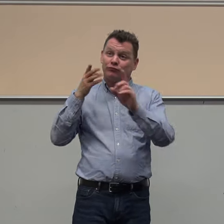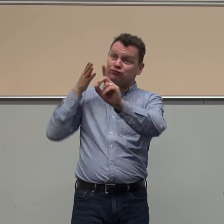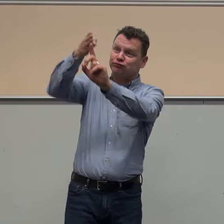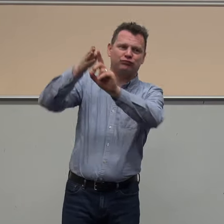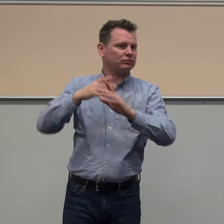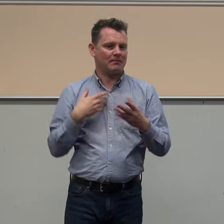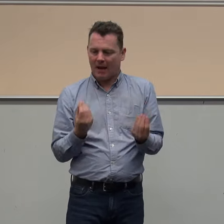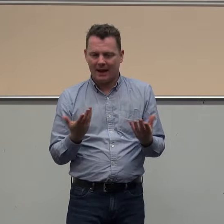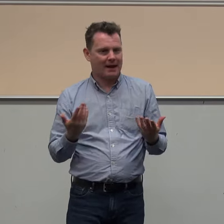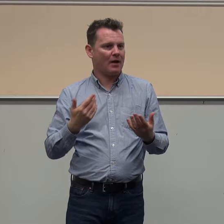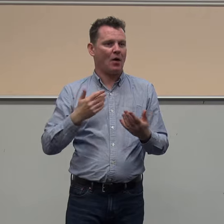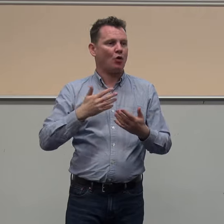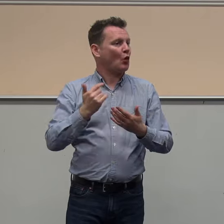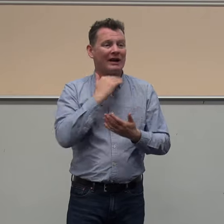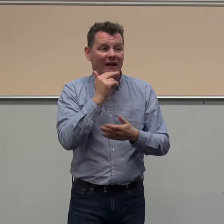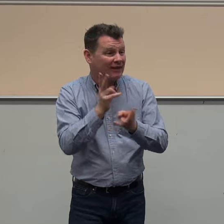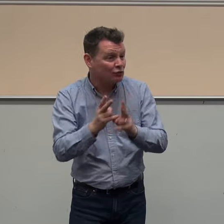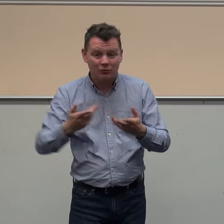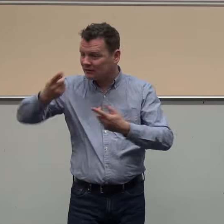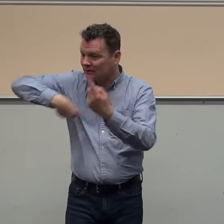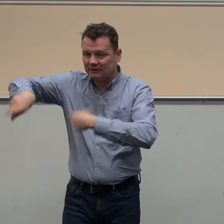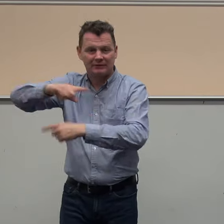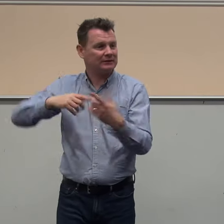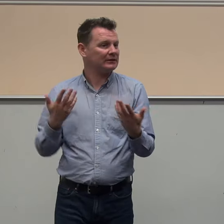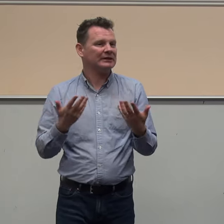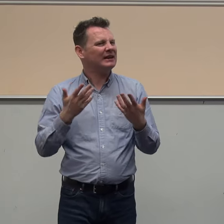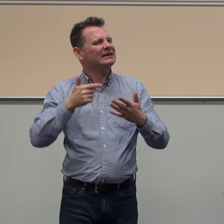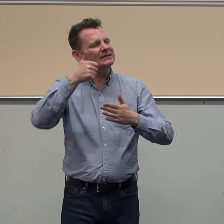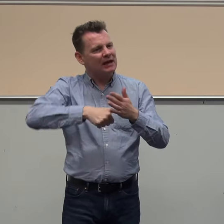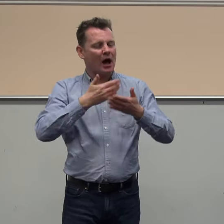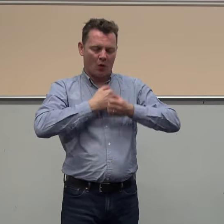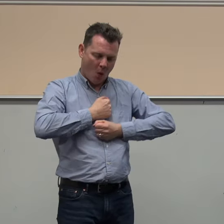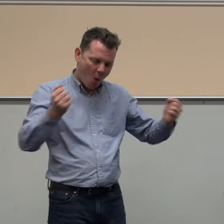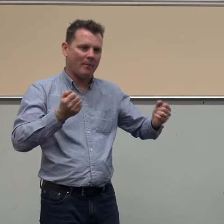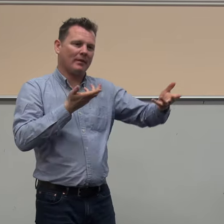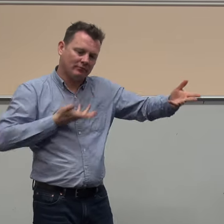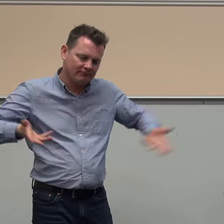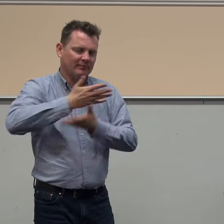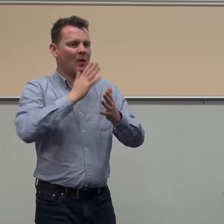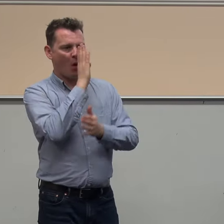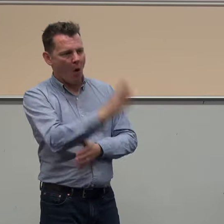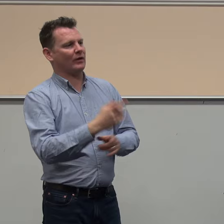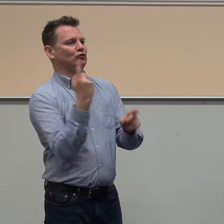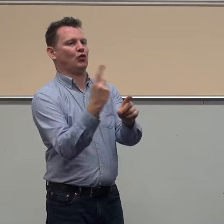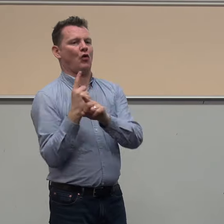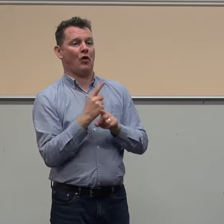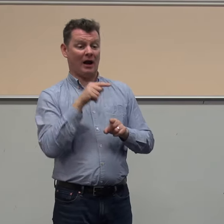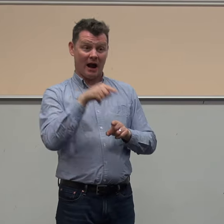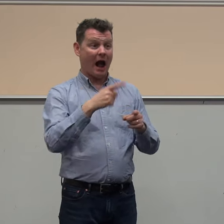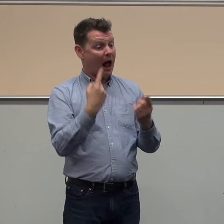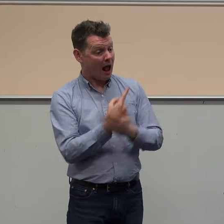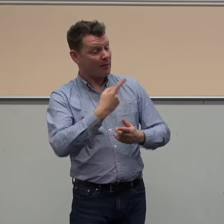enough interpreters on our books, or whatever. But just start talking and be honest. And I think once that happens, then anything's